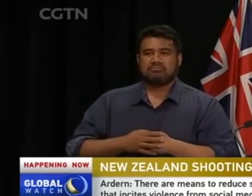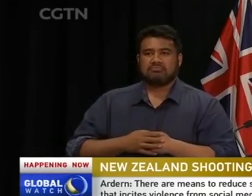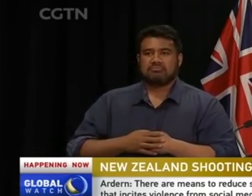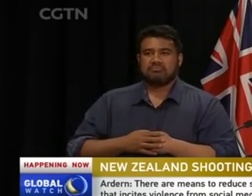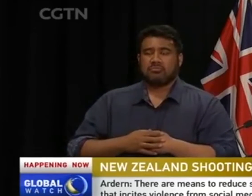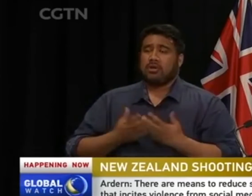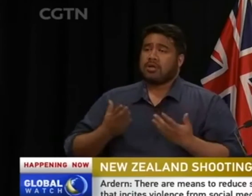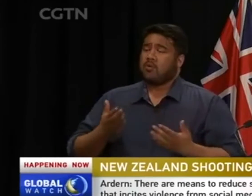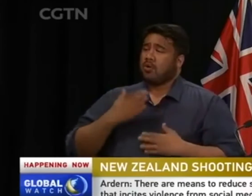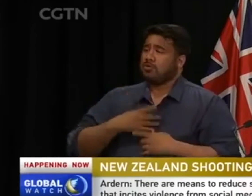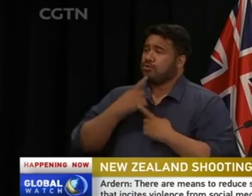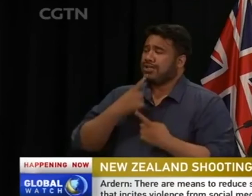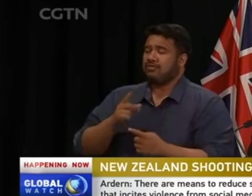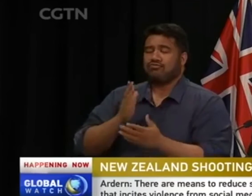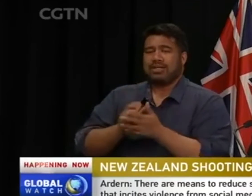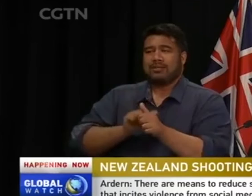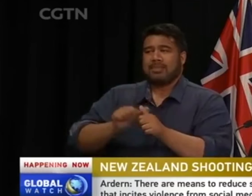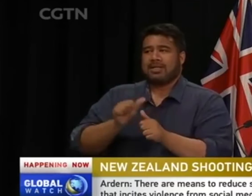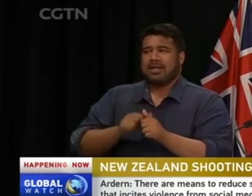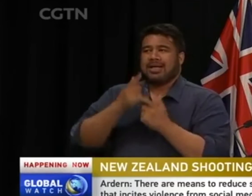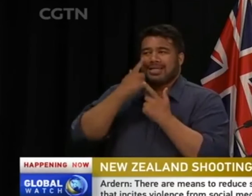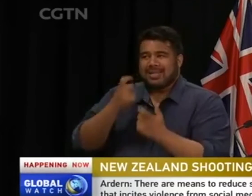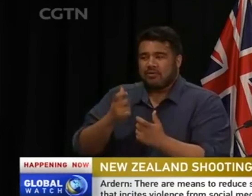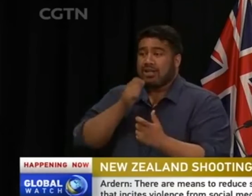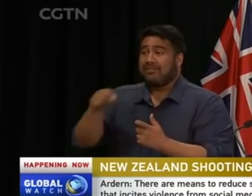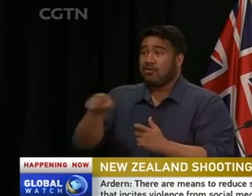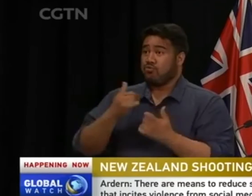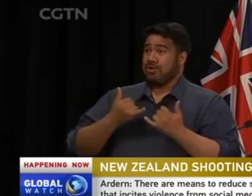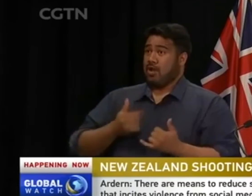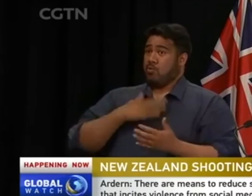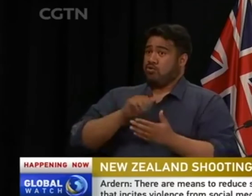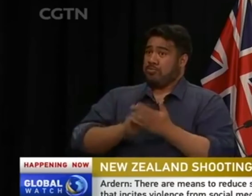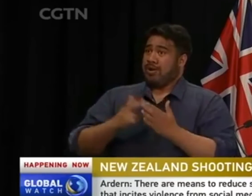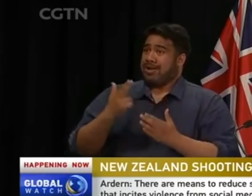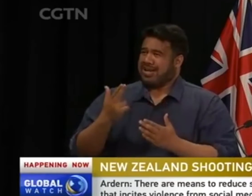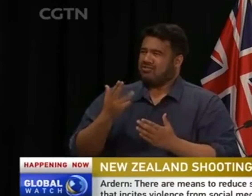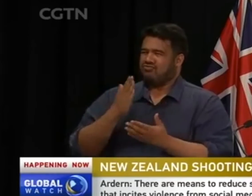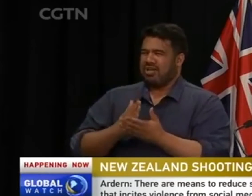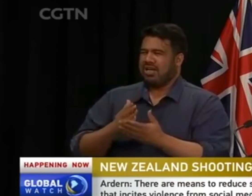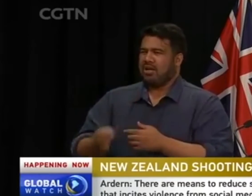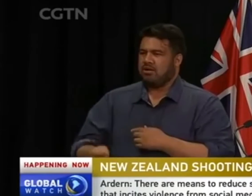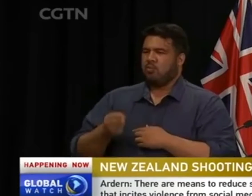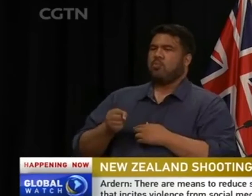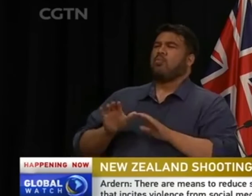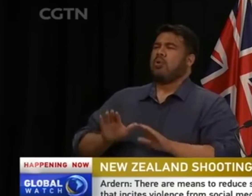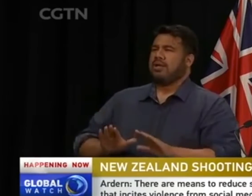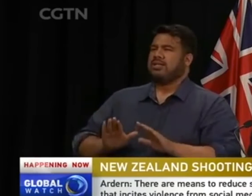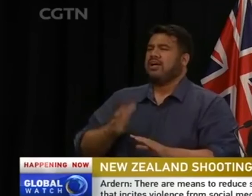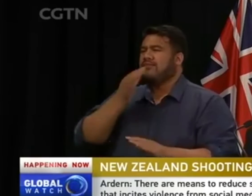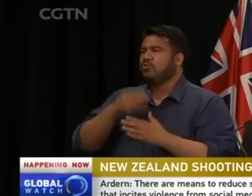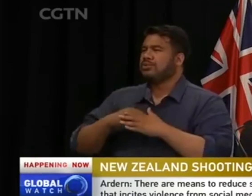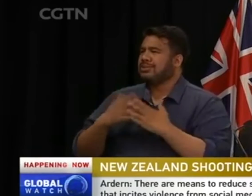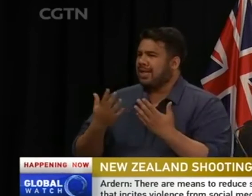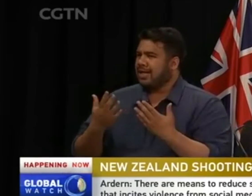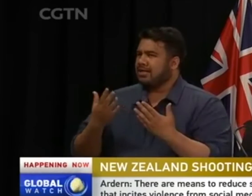would exercise caution for anyone who is considering investing at this point. Simply wait a few more days, have